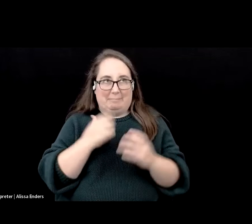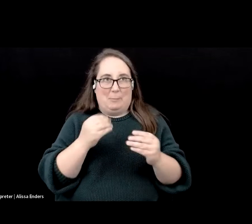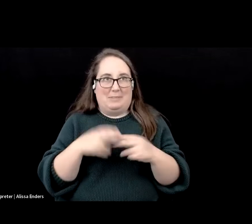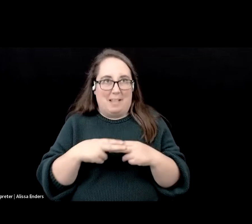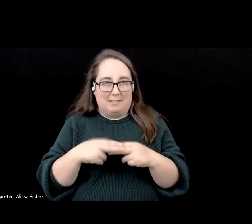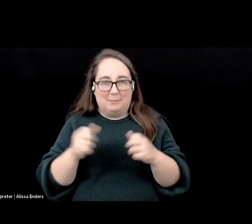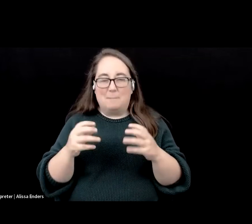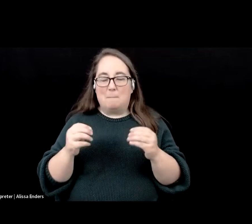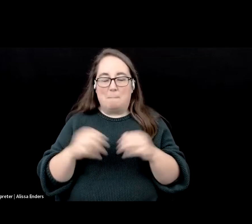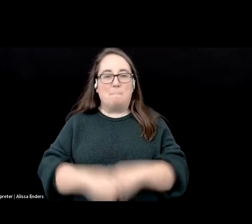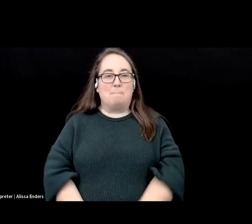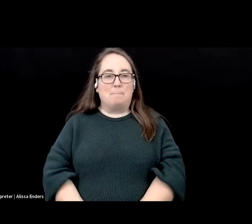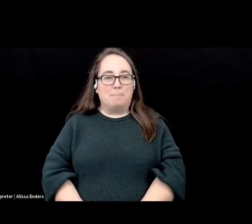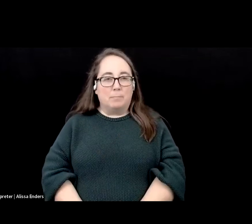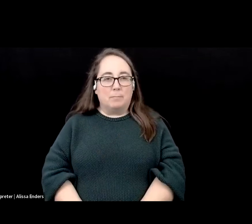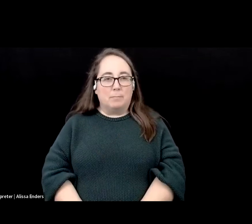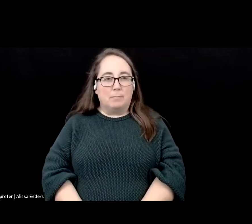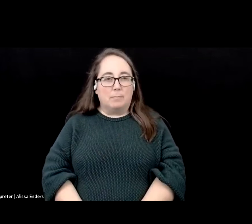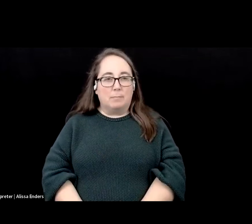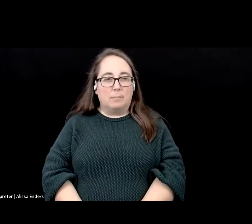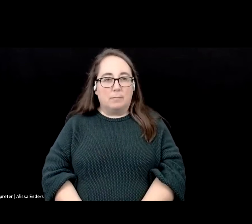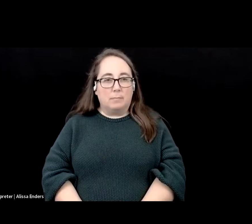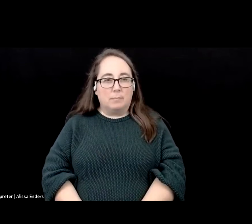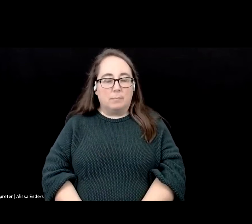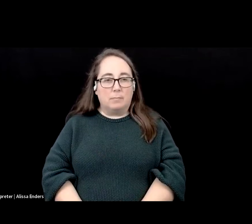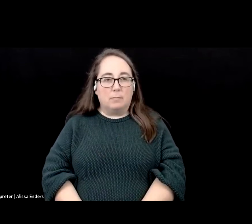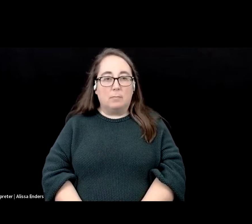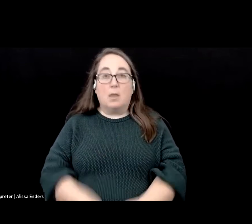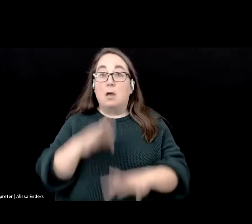So, thinking about voting rights,